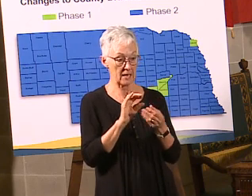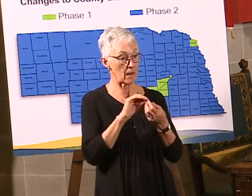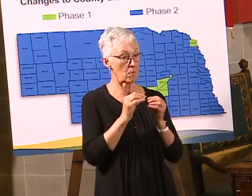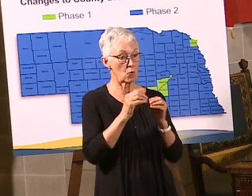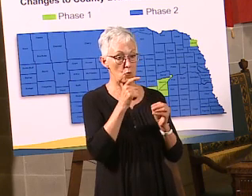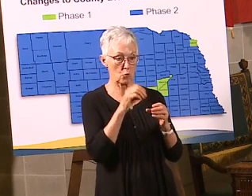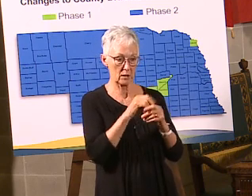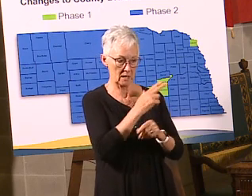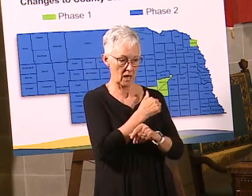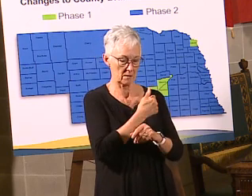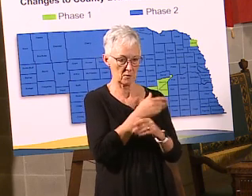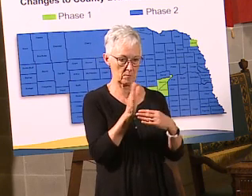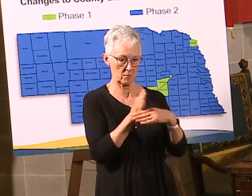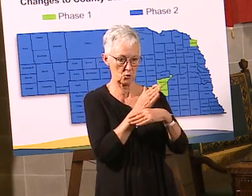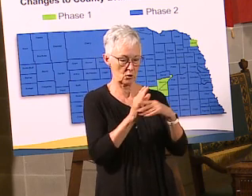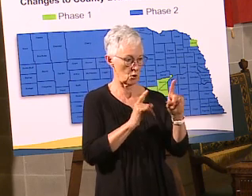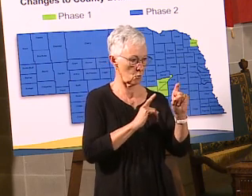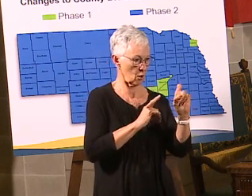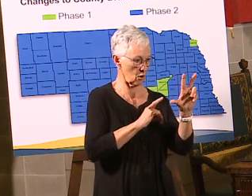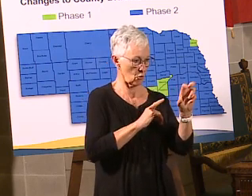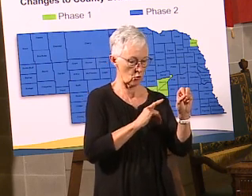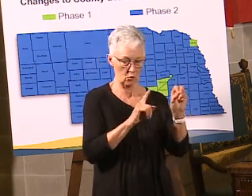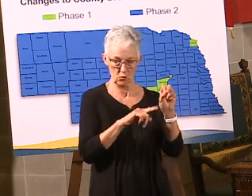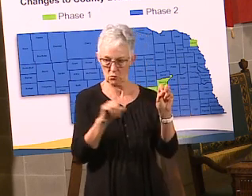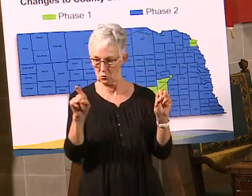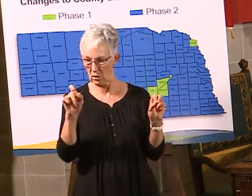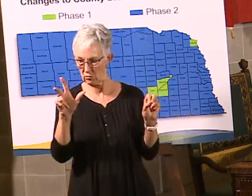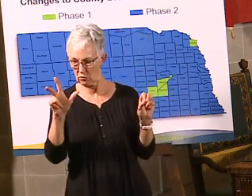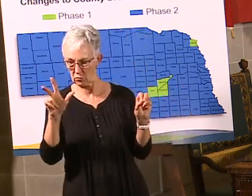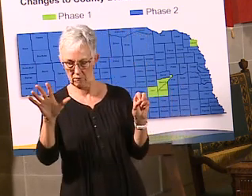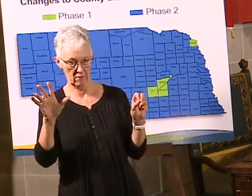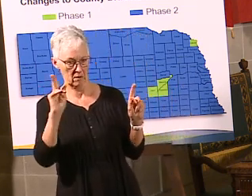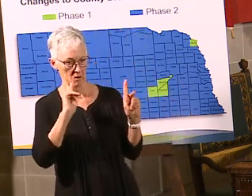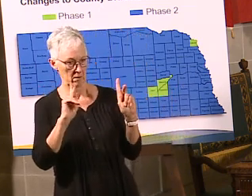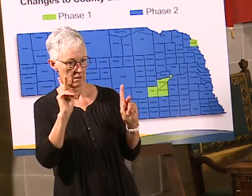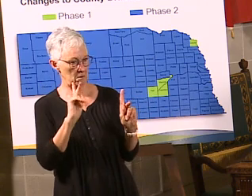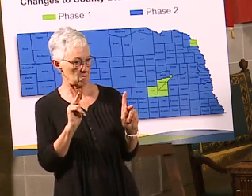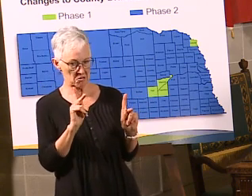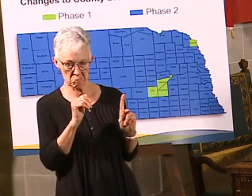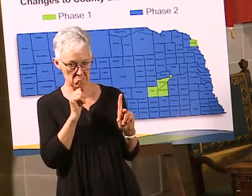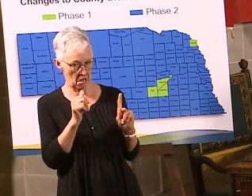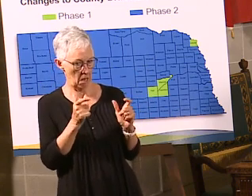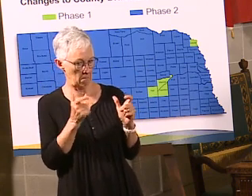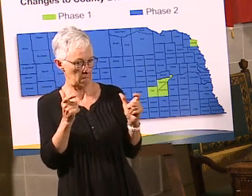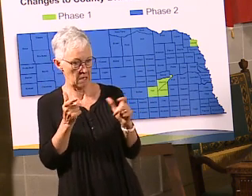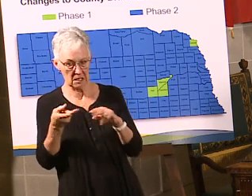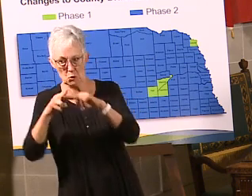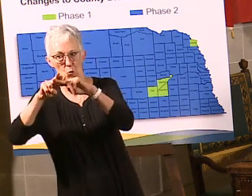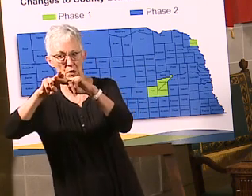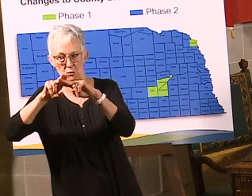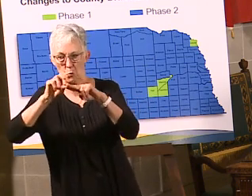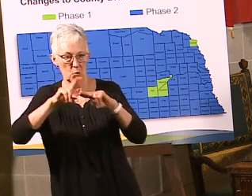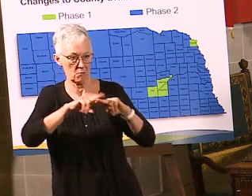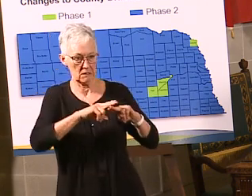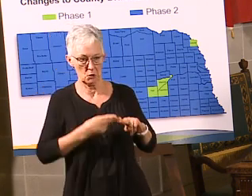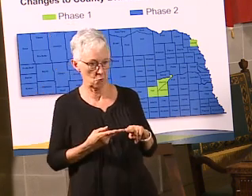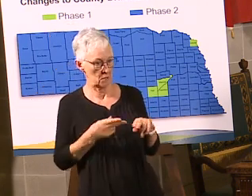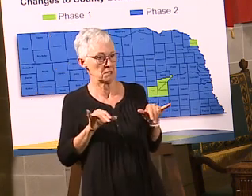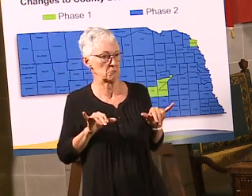to 135 over the last several days. So really not a large increase or decrease.